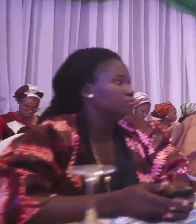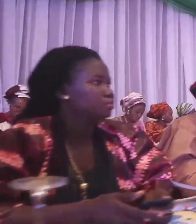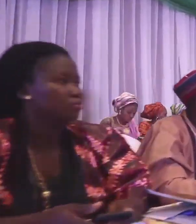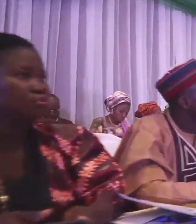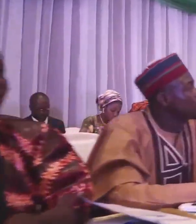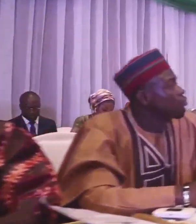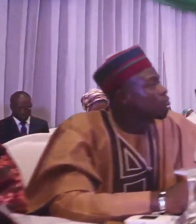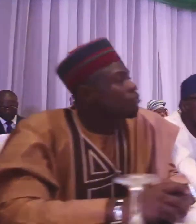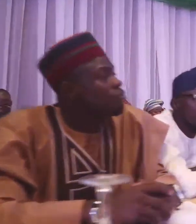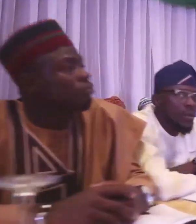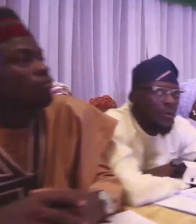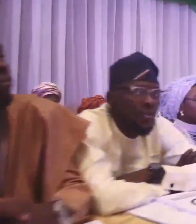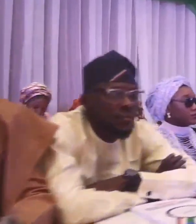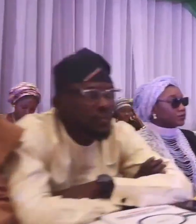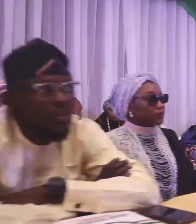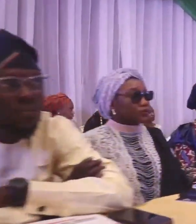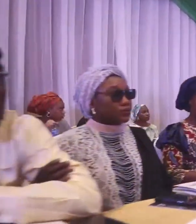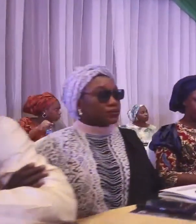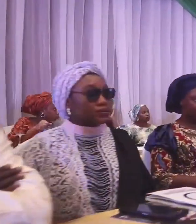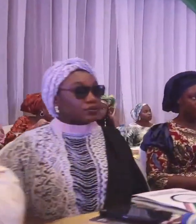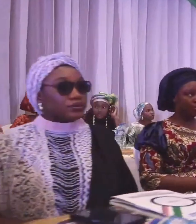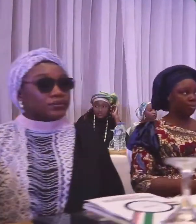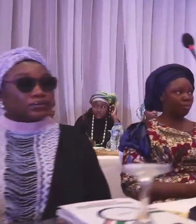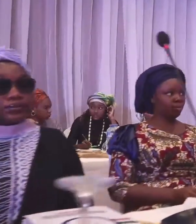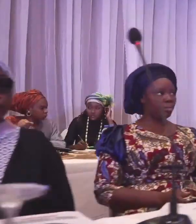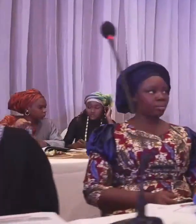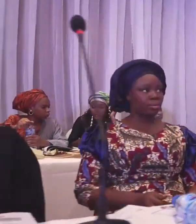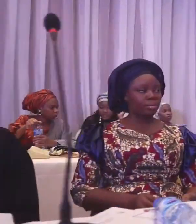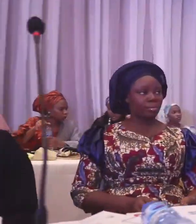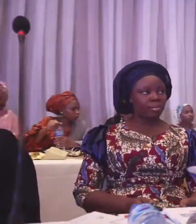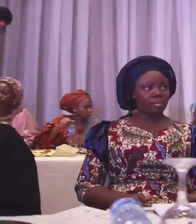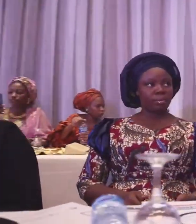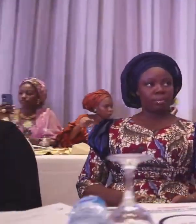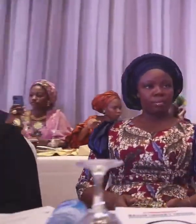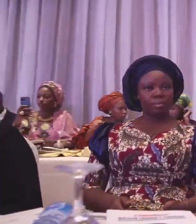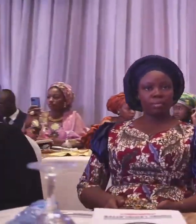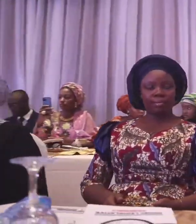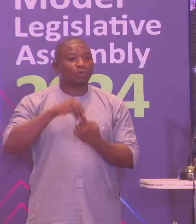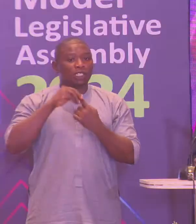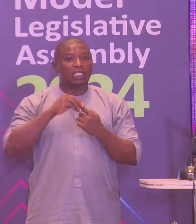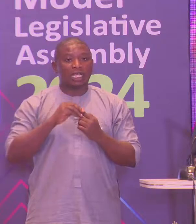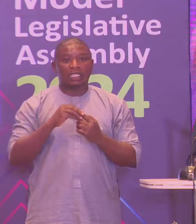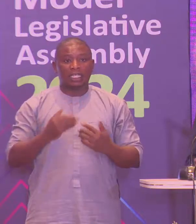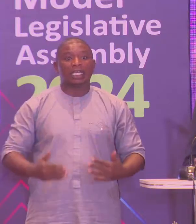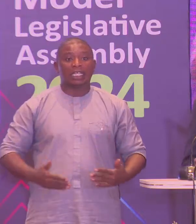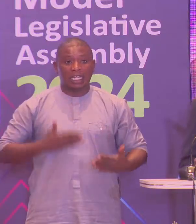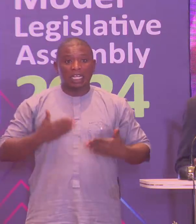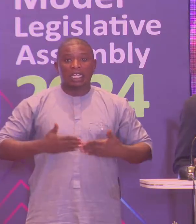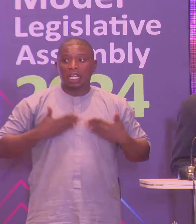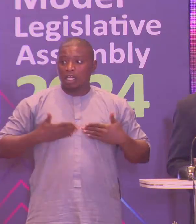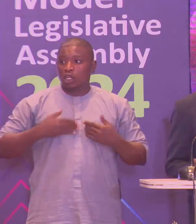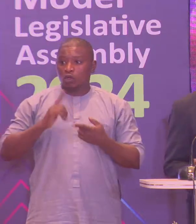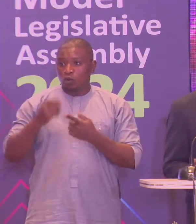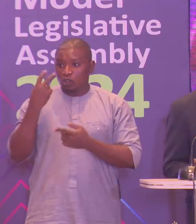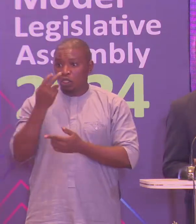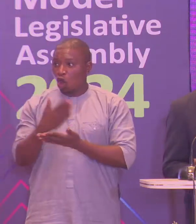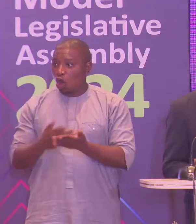in October, and we are especially delighted to see all of you who are